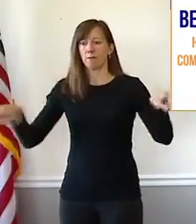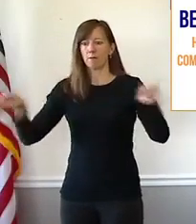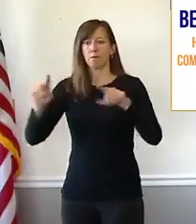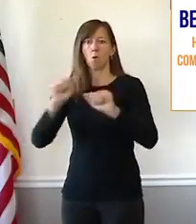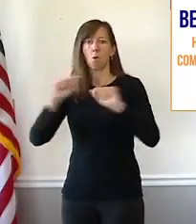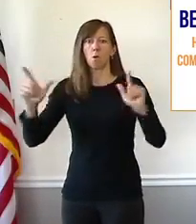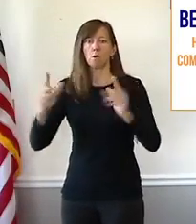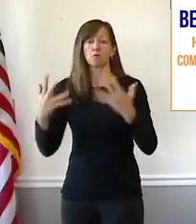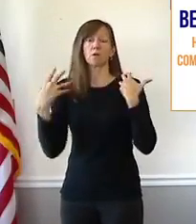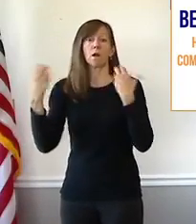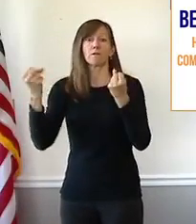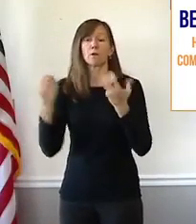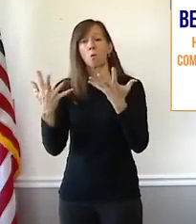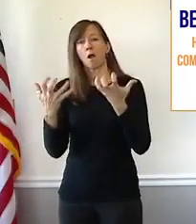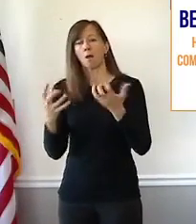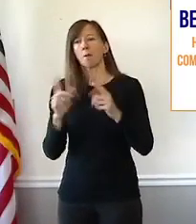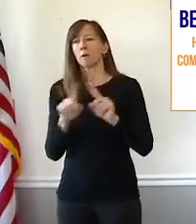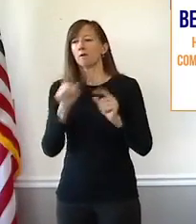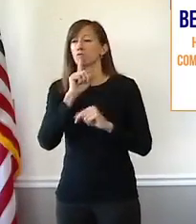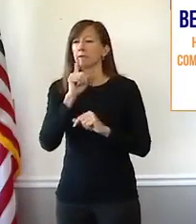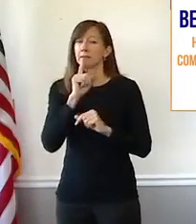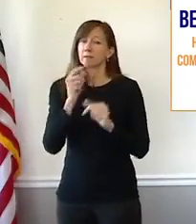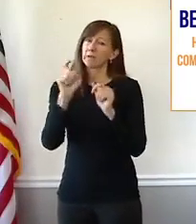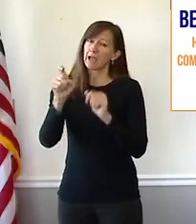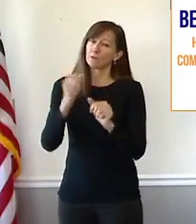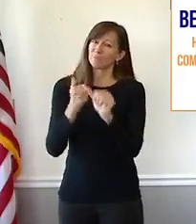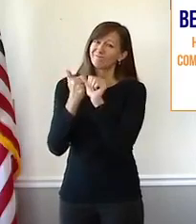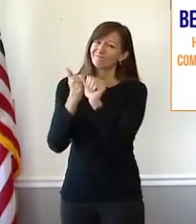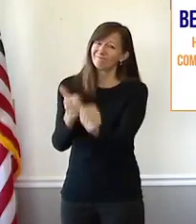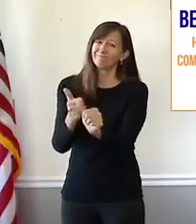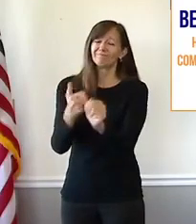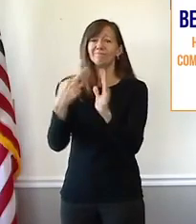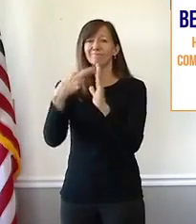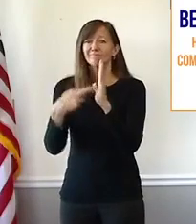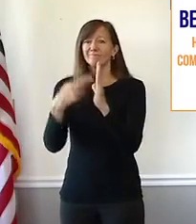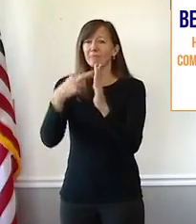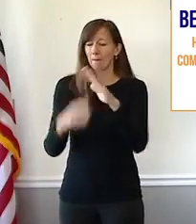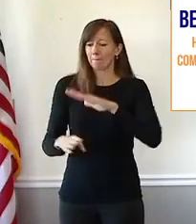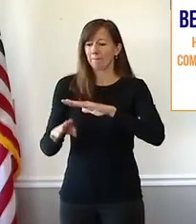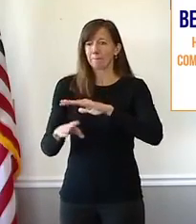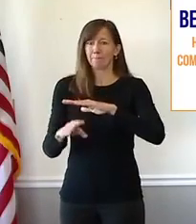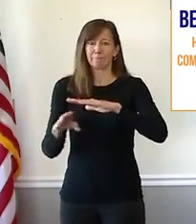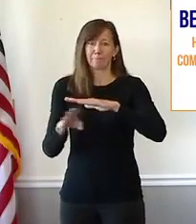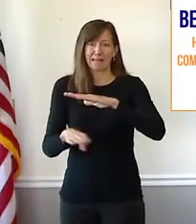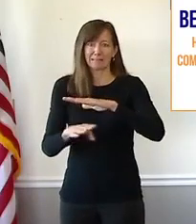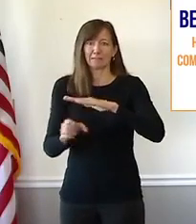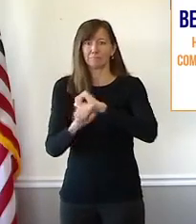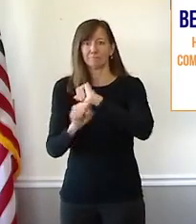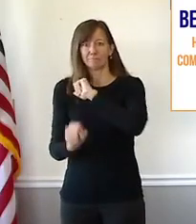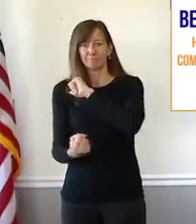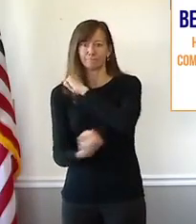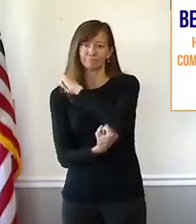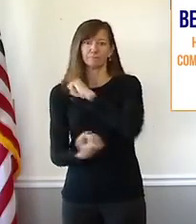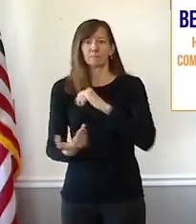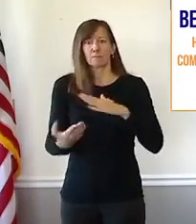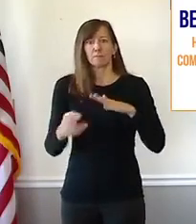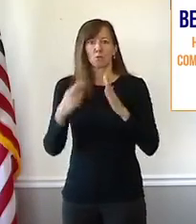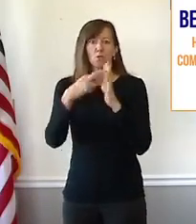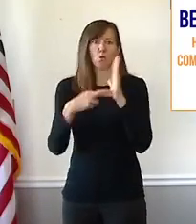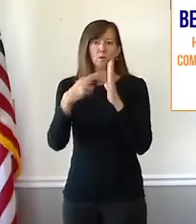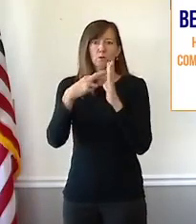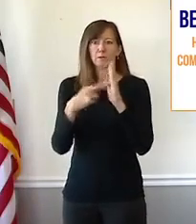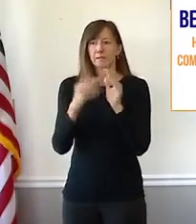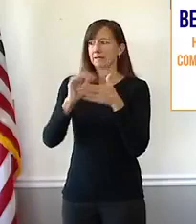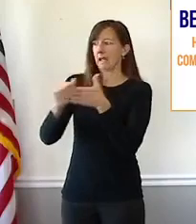of the disease is to adhere to the basic expectations and the guidance that we all have been given. And you've heard me say this now for